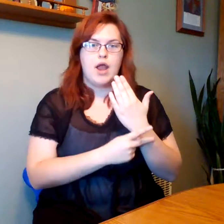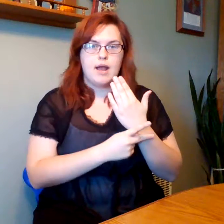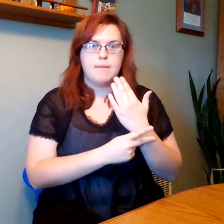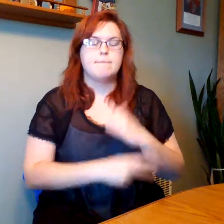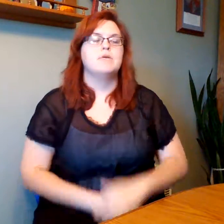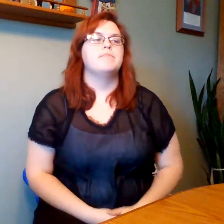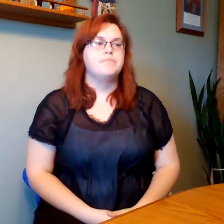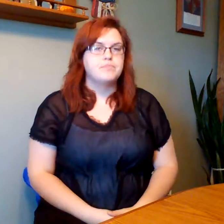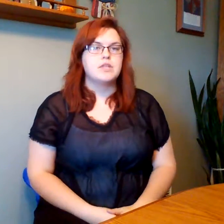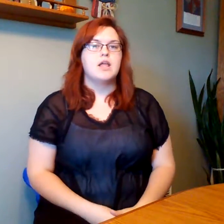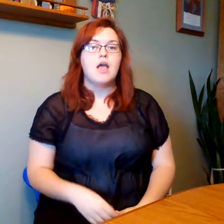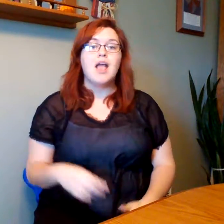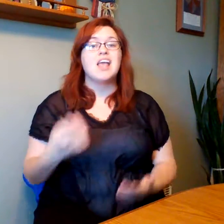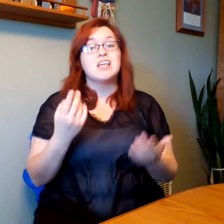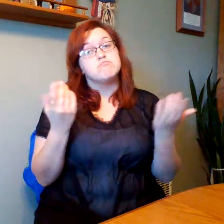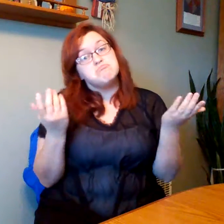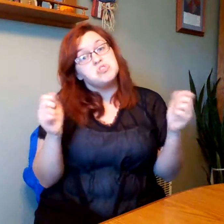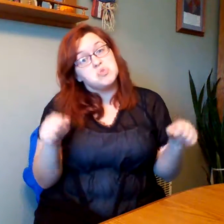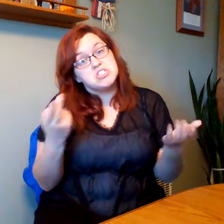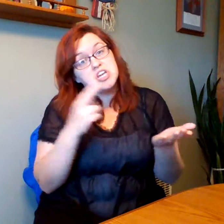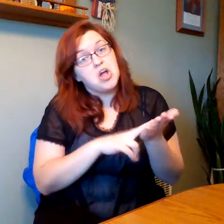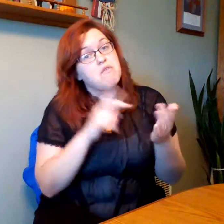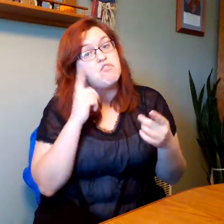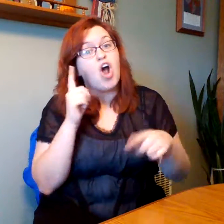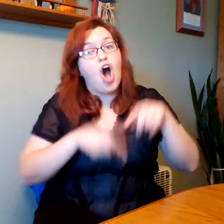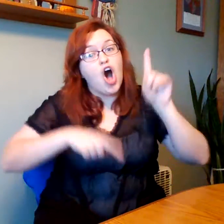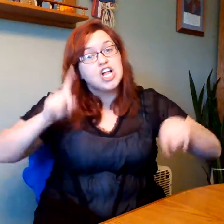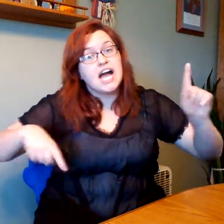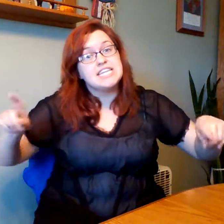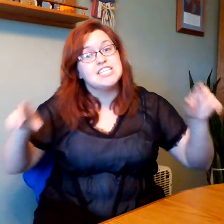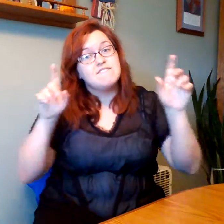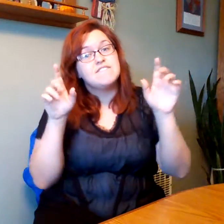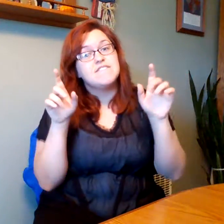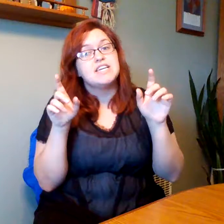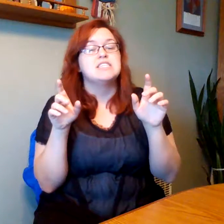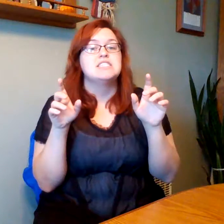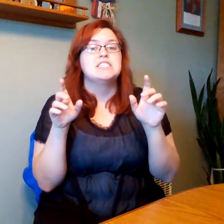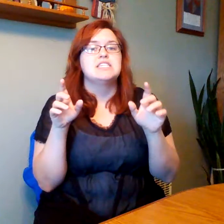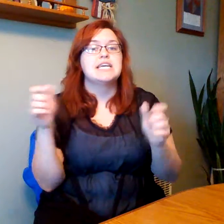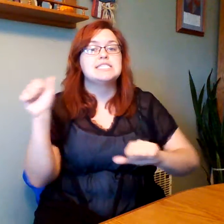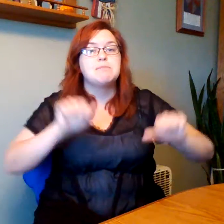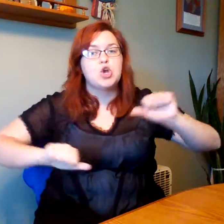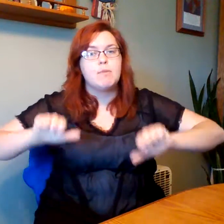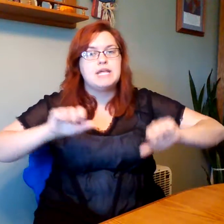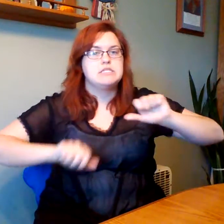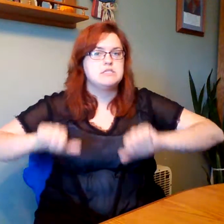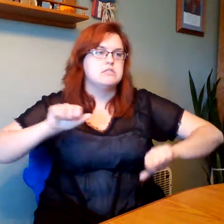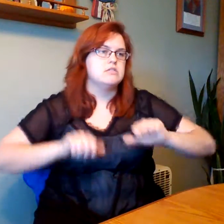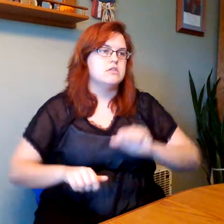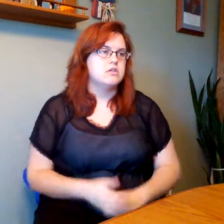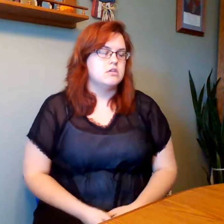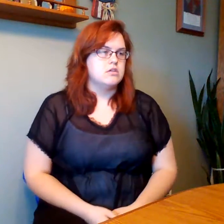sign up for various kinds of experiments. We're going to talk about that more on Wednesday. There'll be a representative of the Research Participation